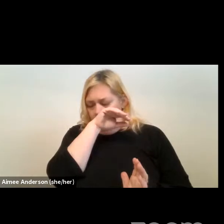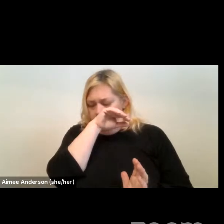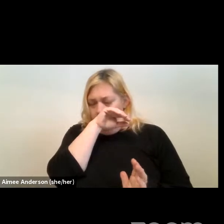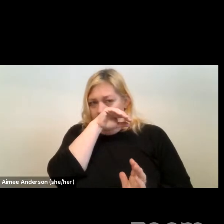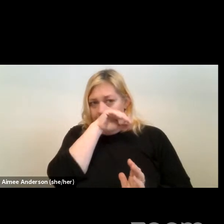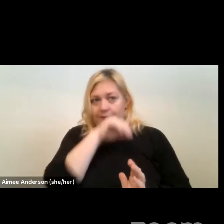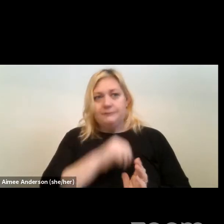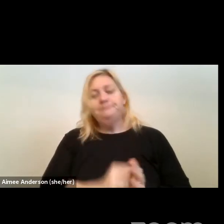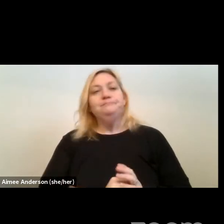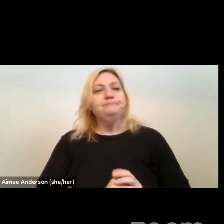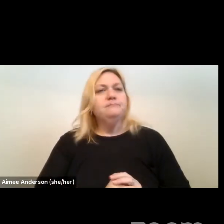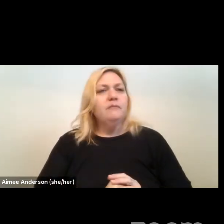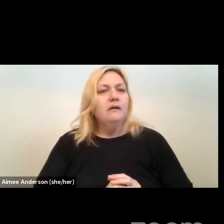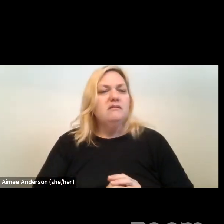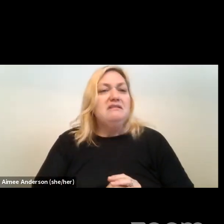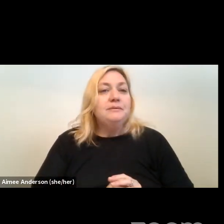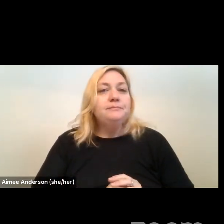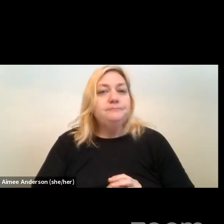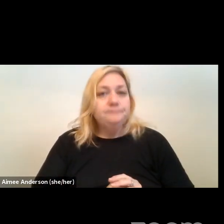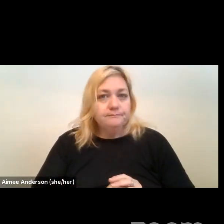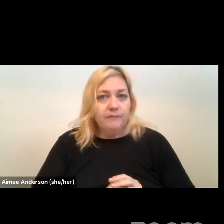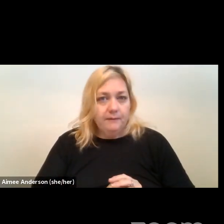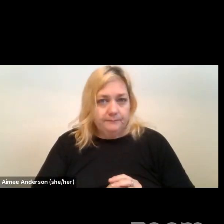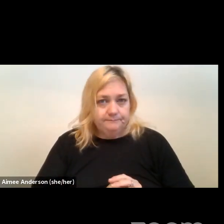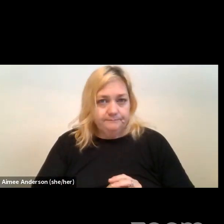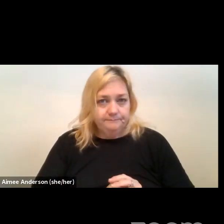Shauna Inglesby.